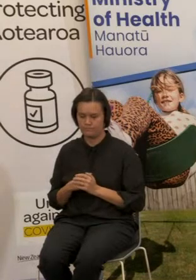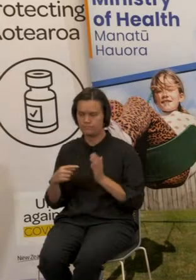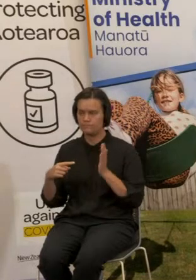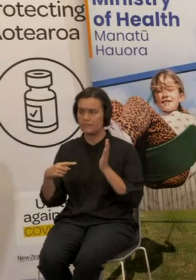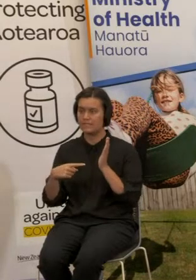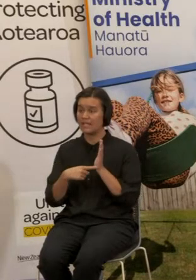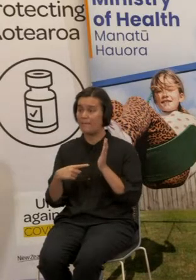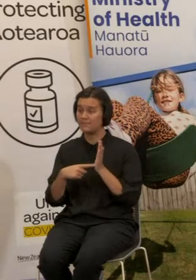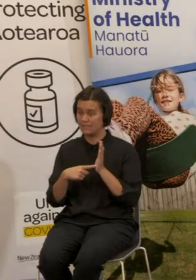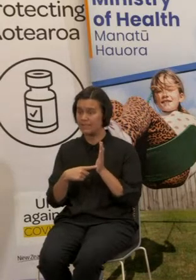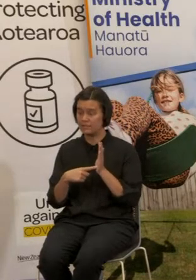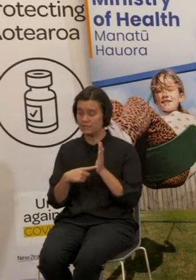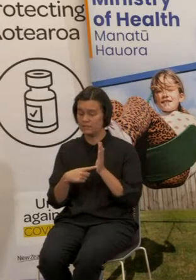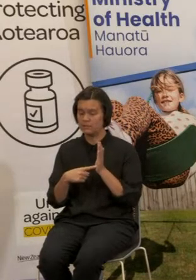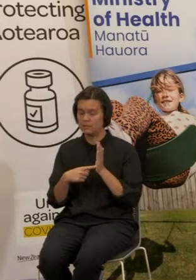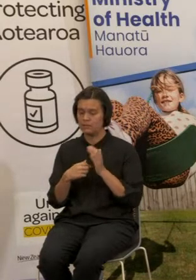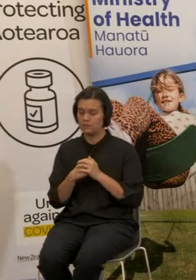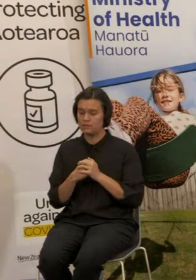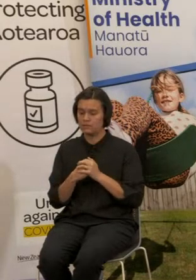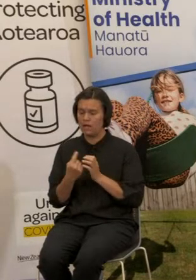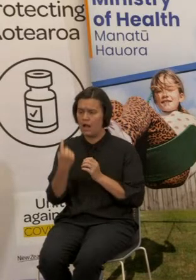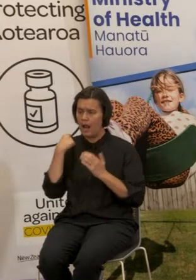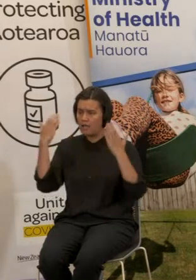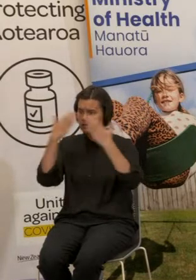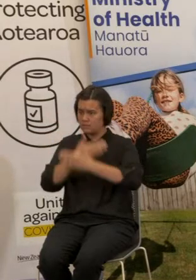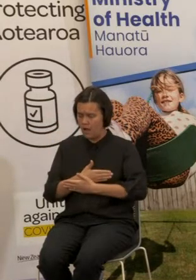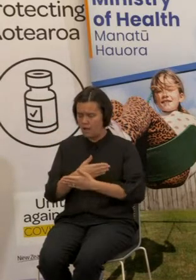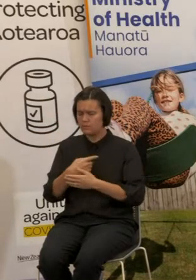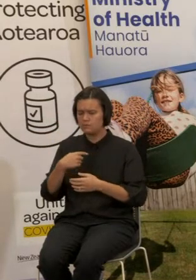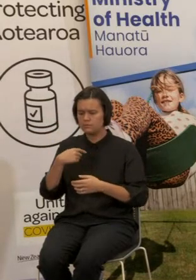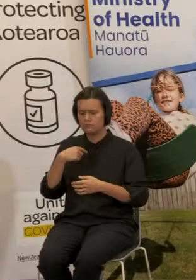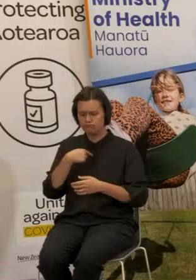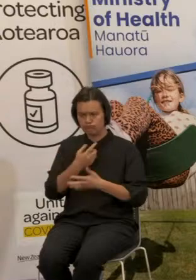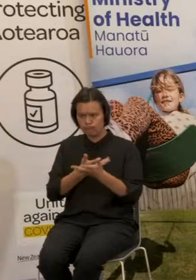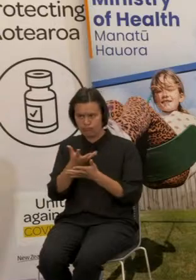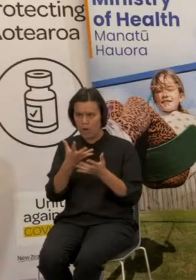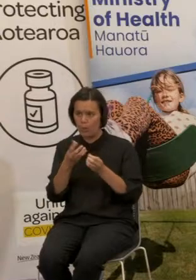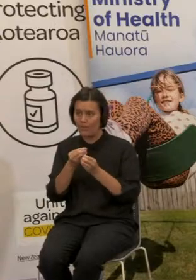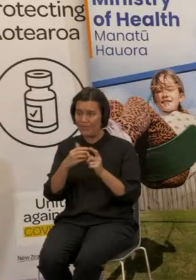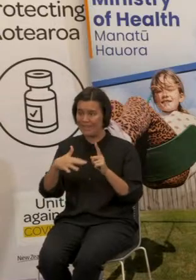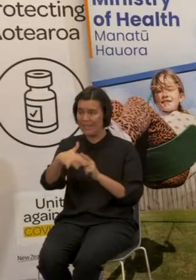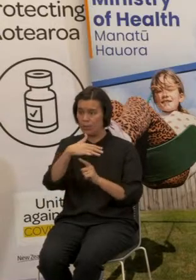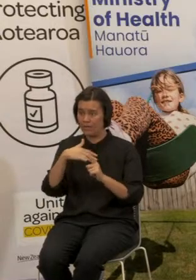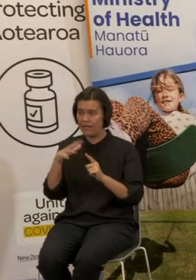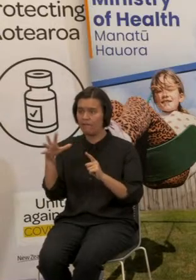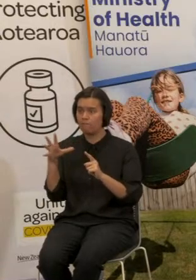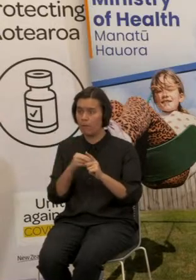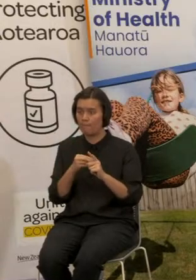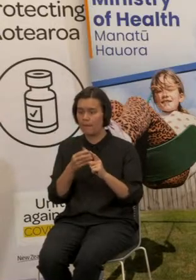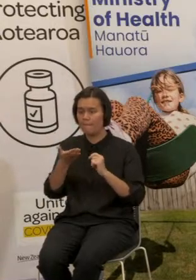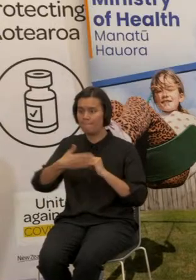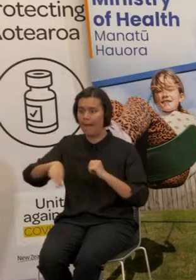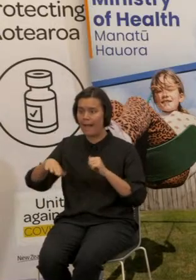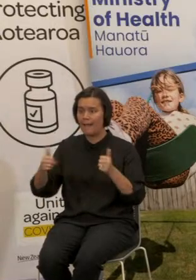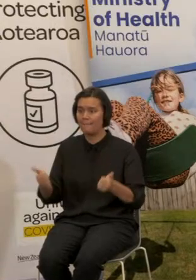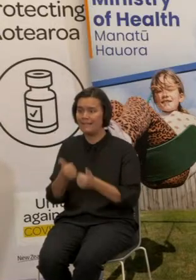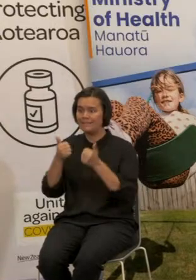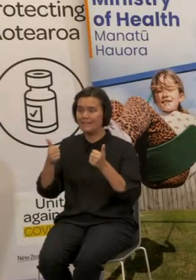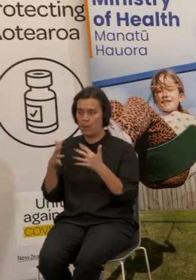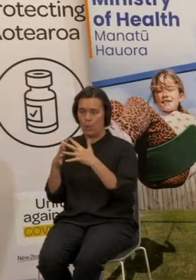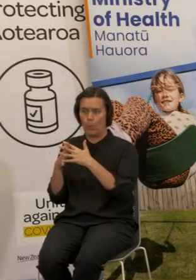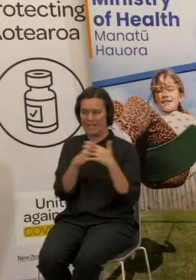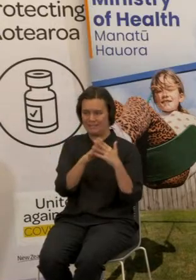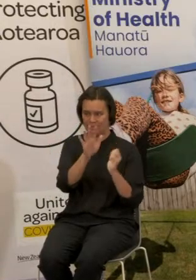night. I was in a room with iwi from the Western Bay of Plenty, and